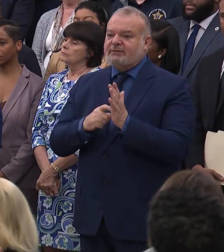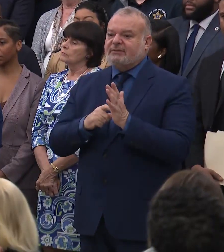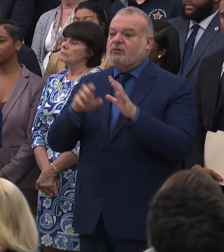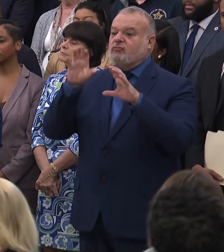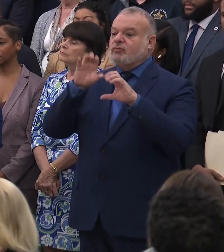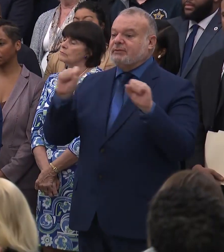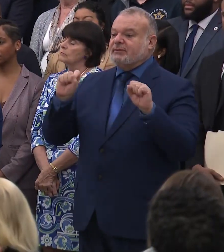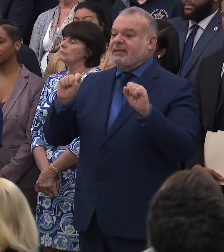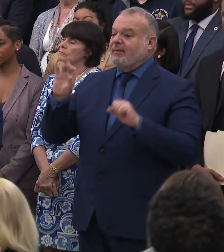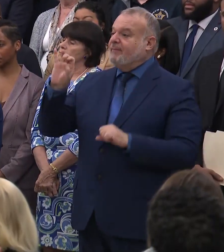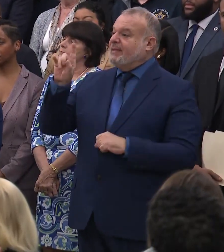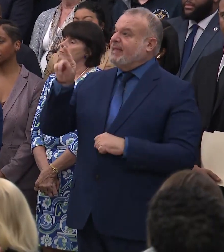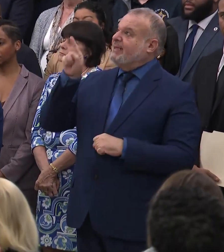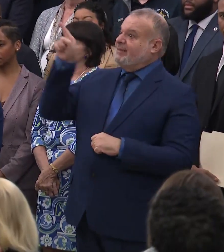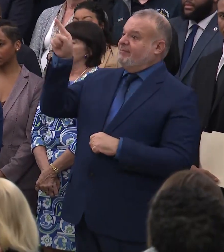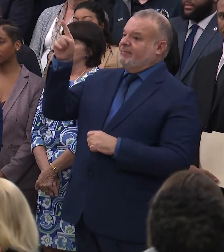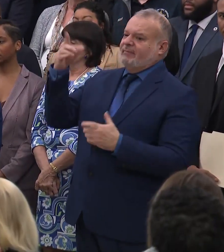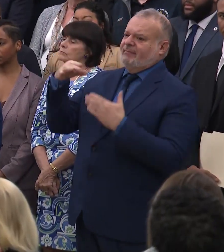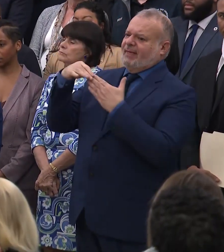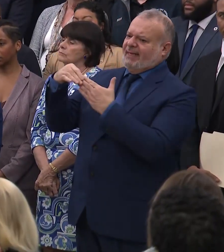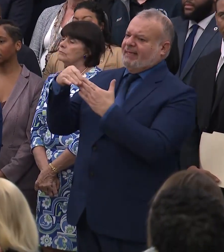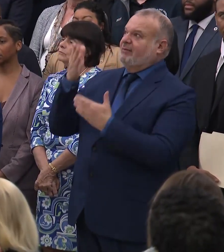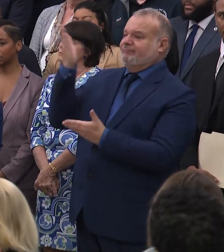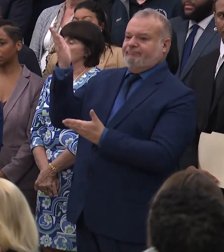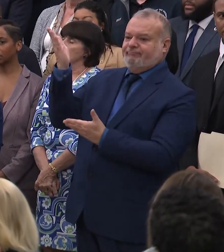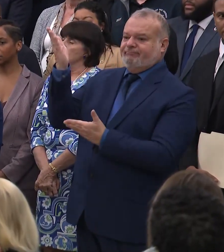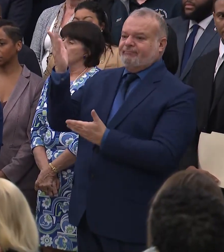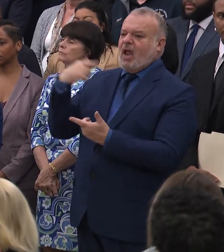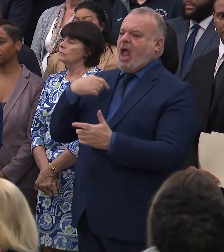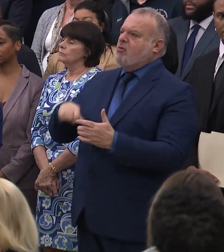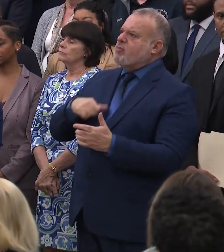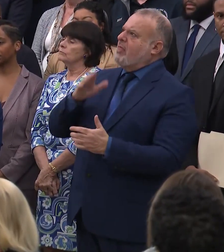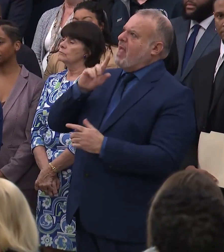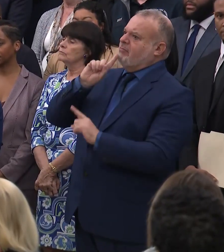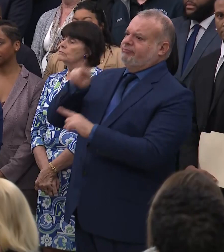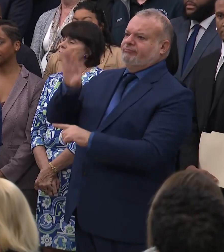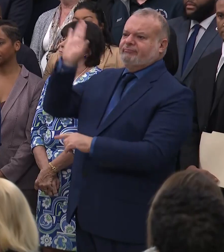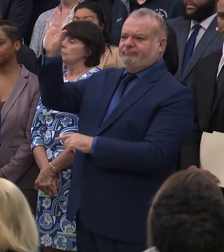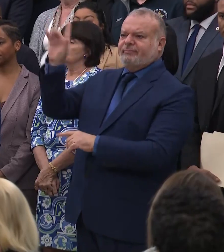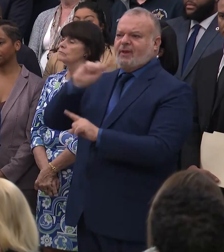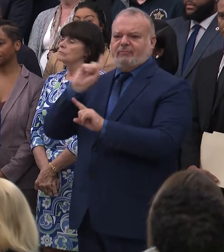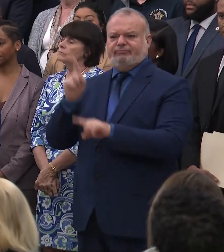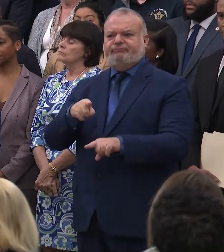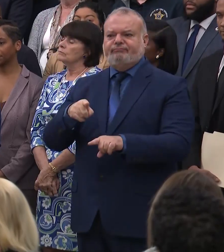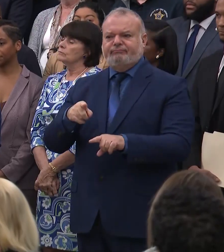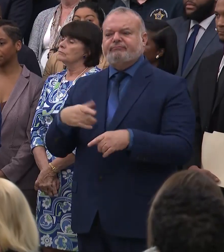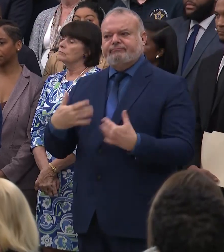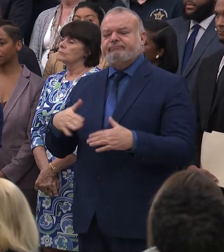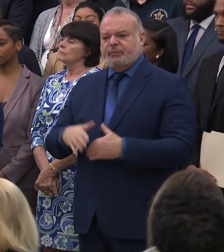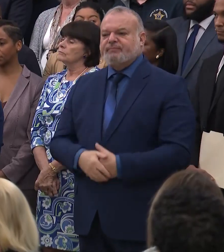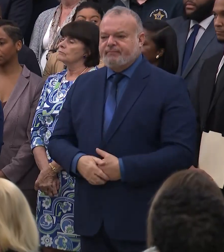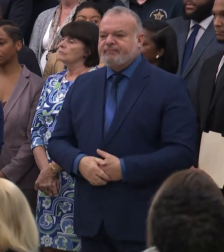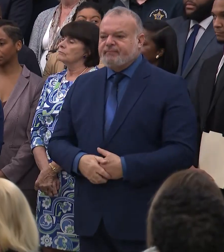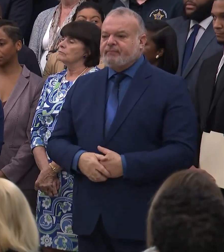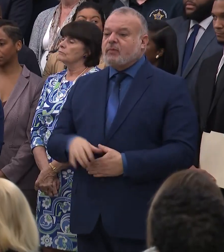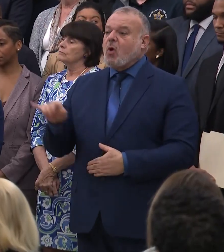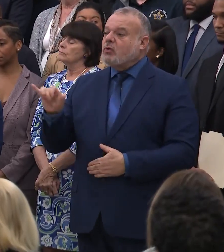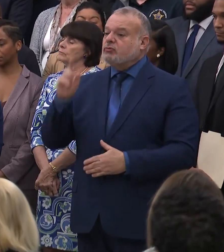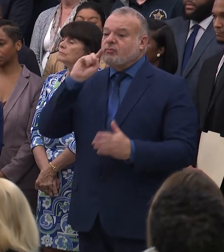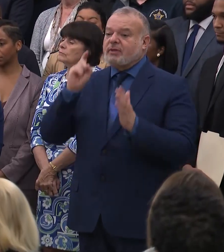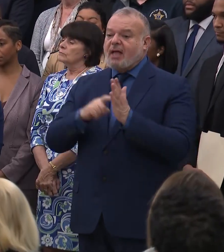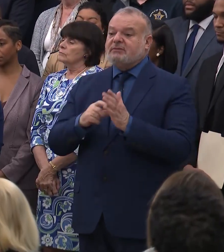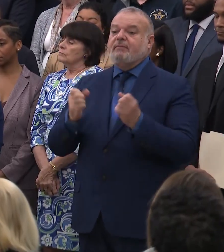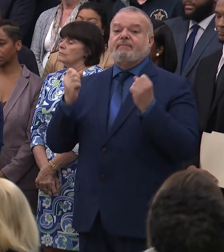Biden's leadership. We are proud to answer his call. I'd also like to recognize the many members of